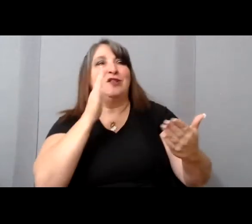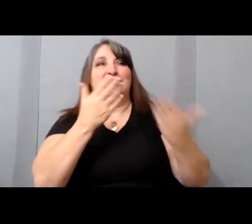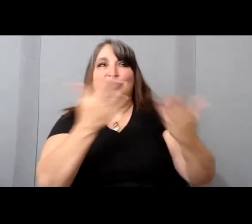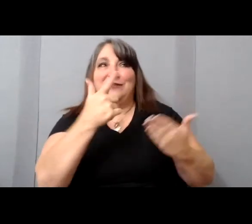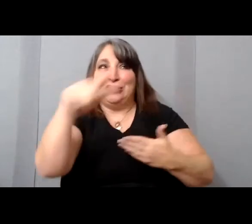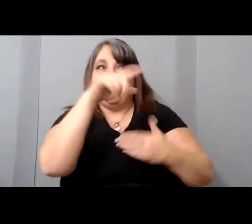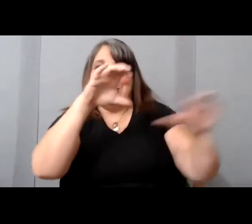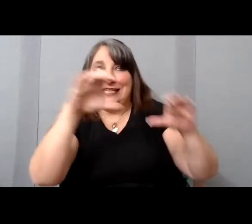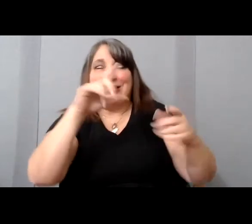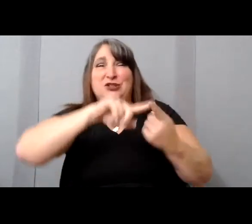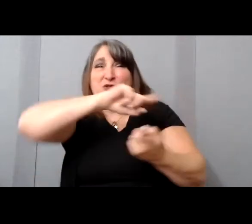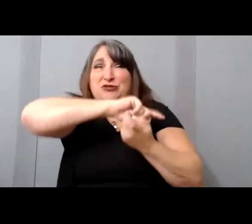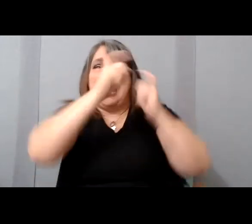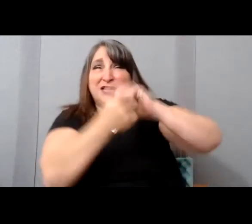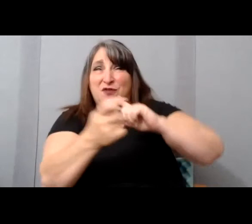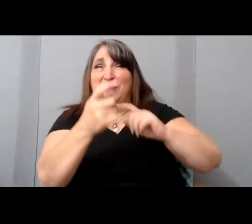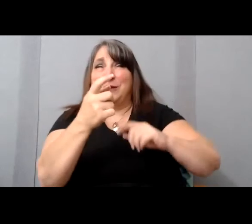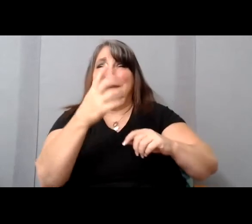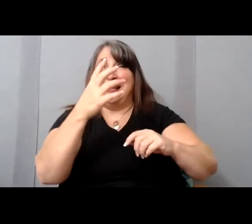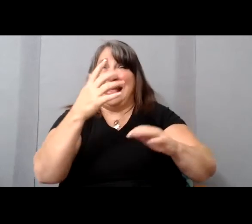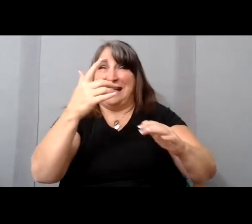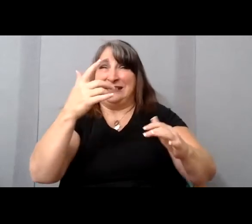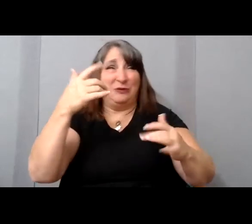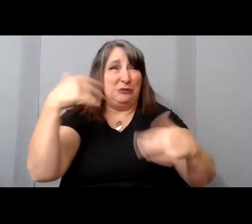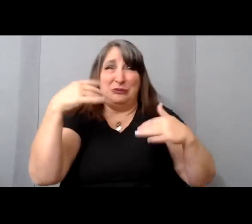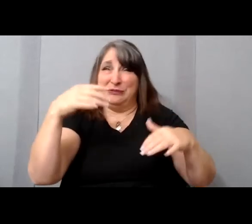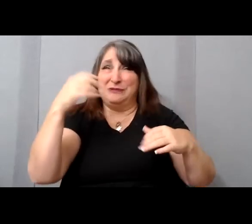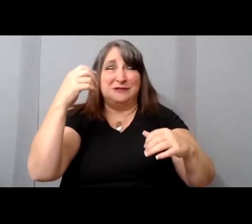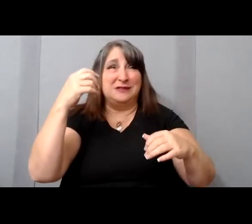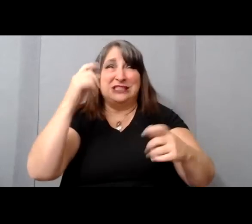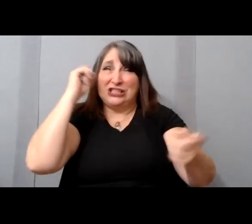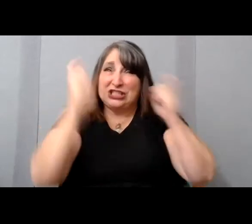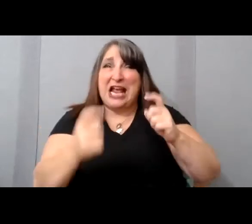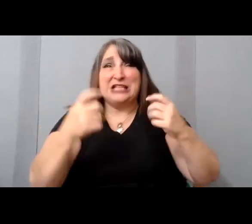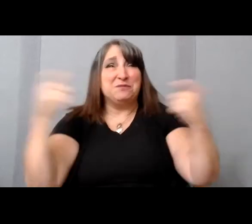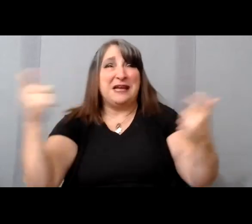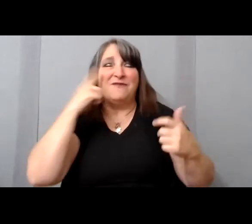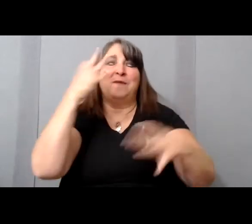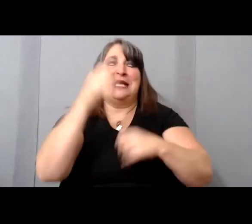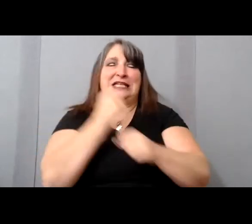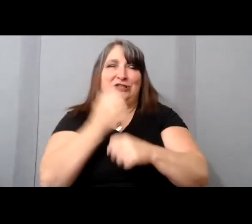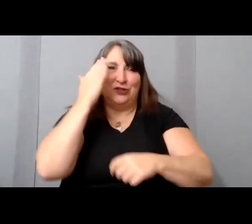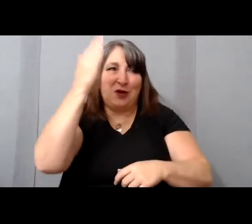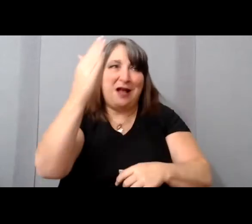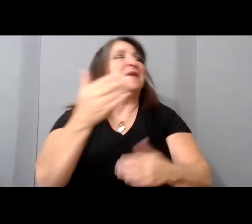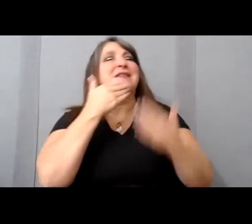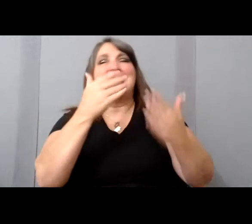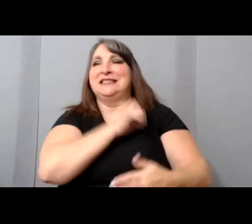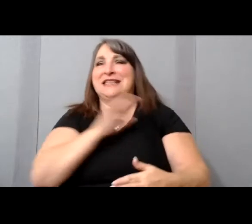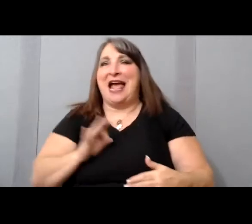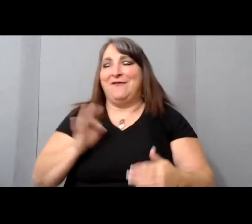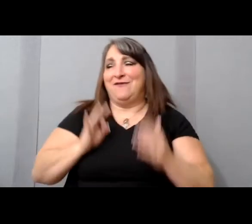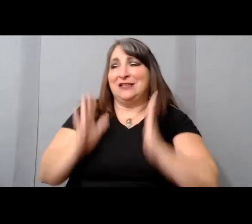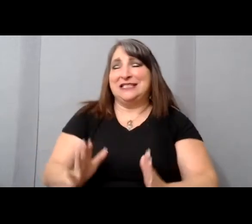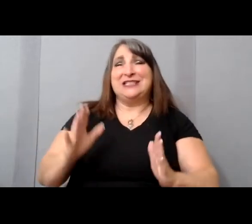create transformative change in the years to come. And thanks to our leadership, our staff, our volunteers for all of the campaign work and amazing